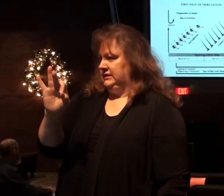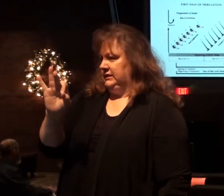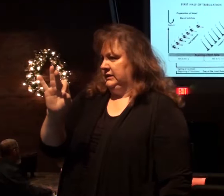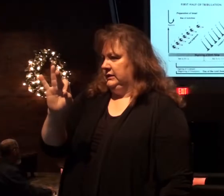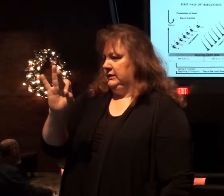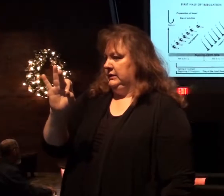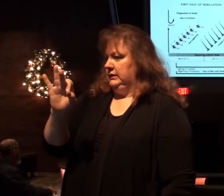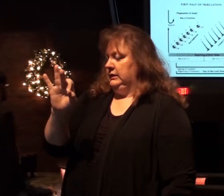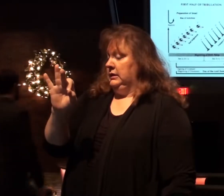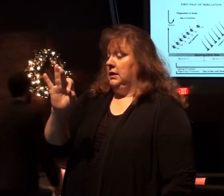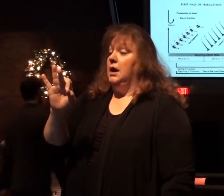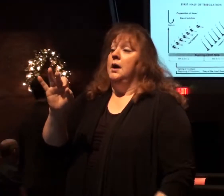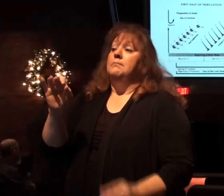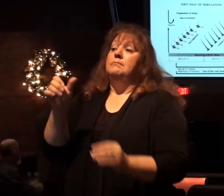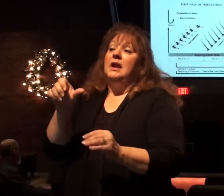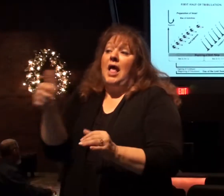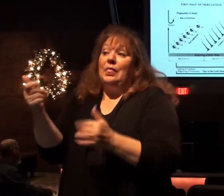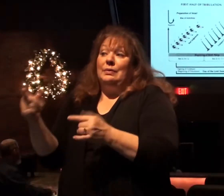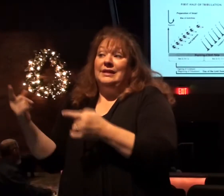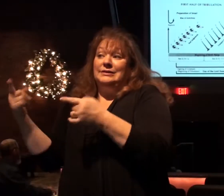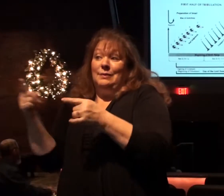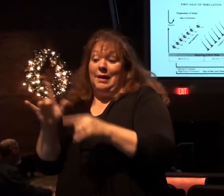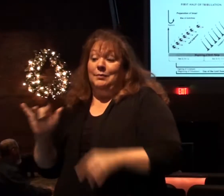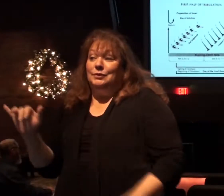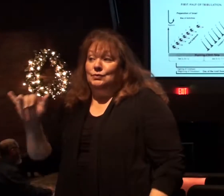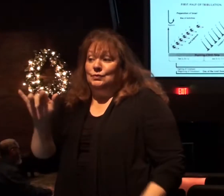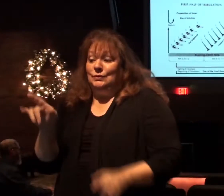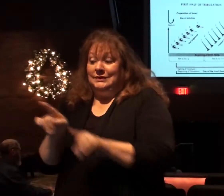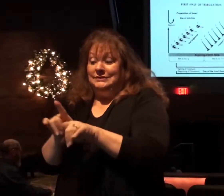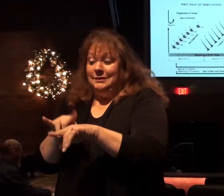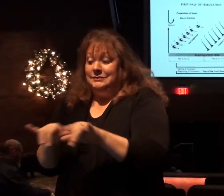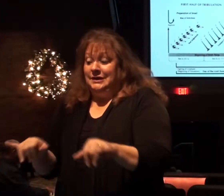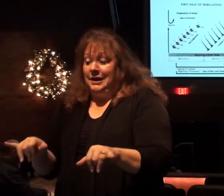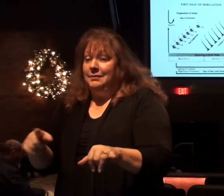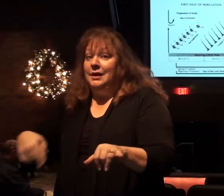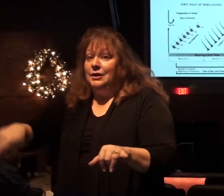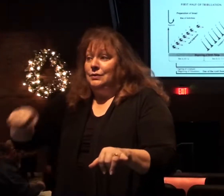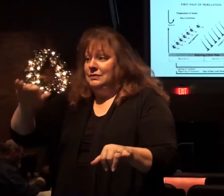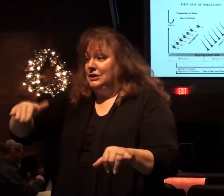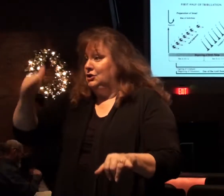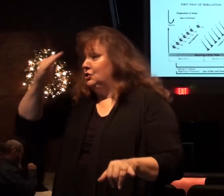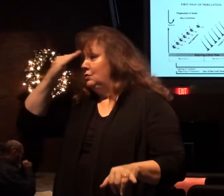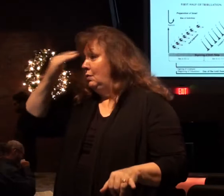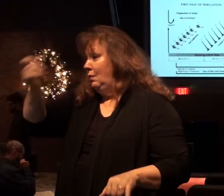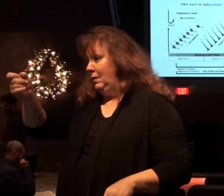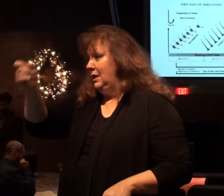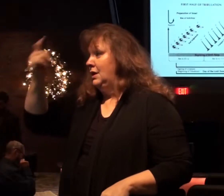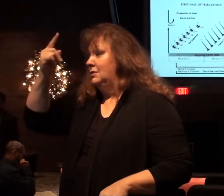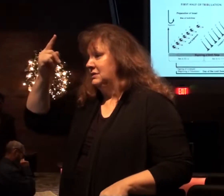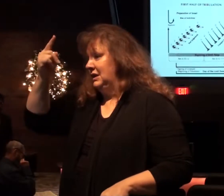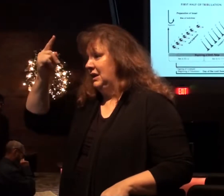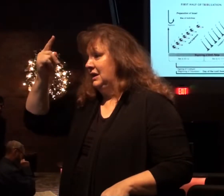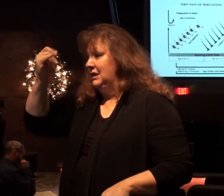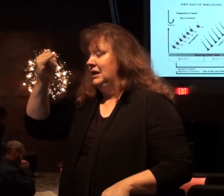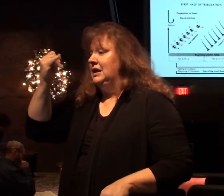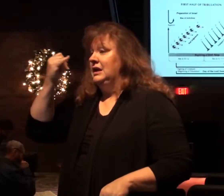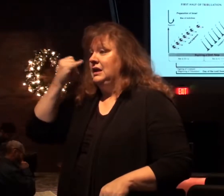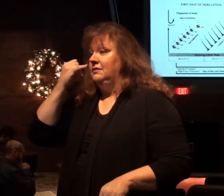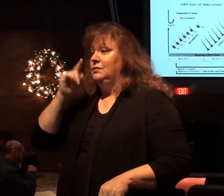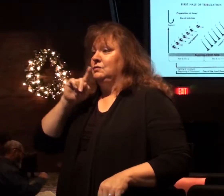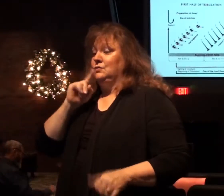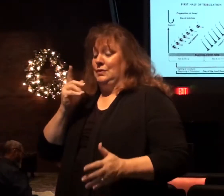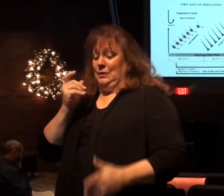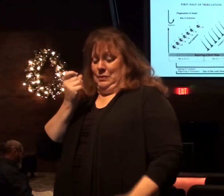other events going on that we need to know and understand if we're to have a